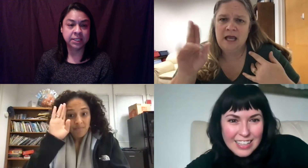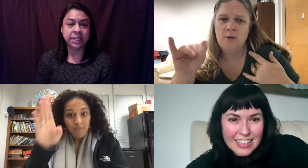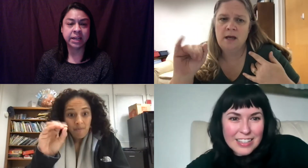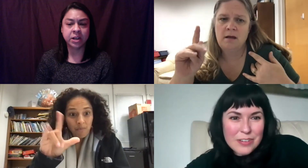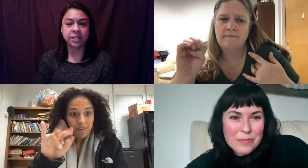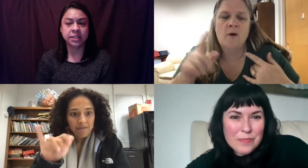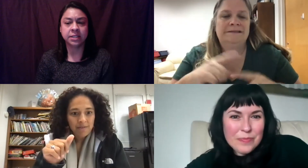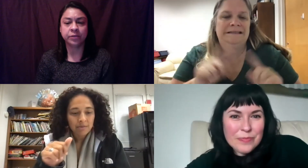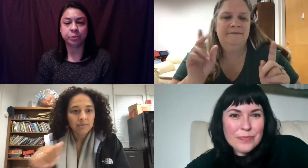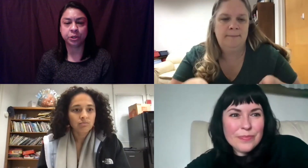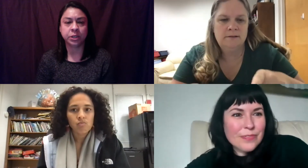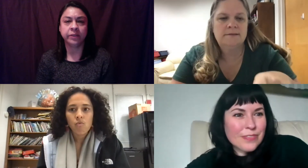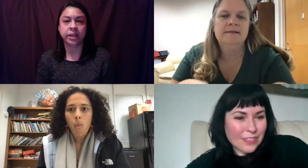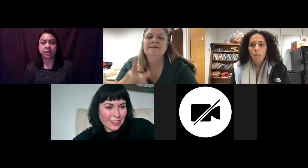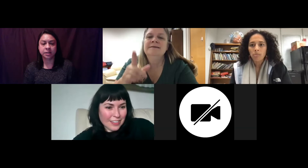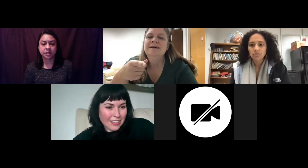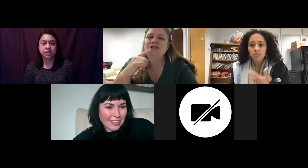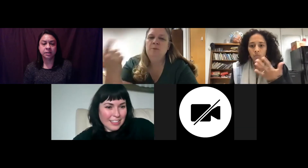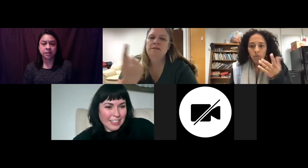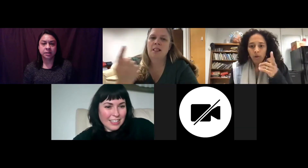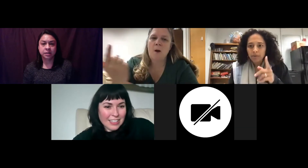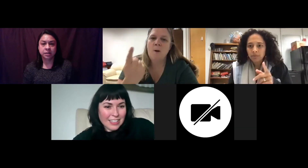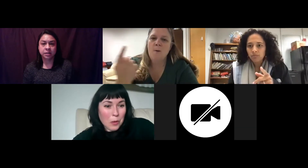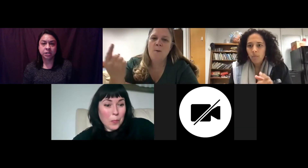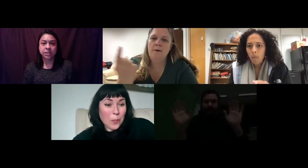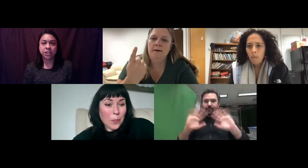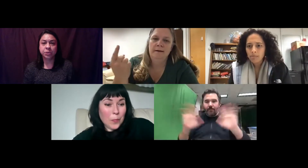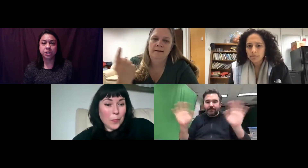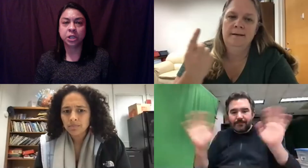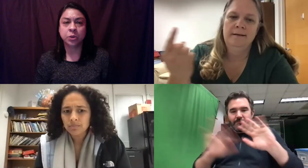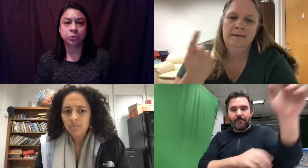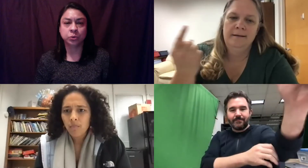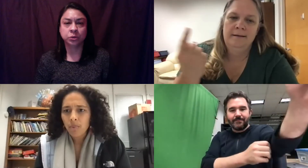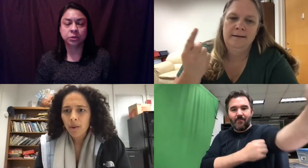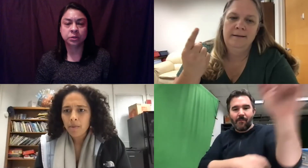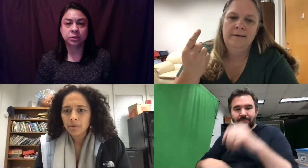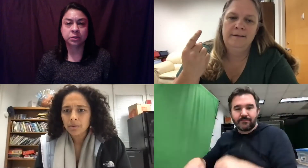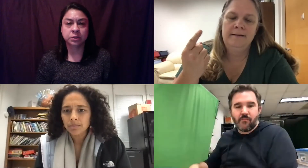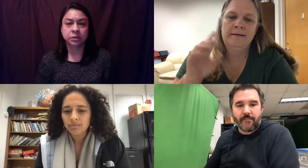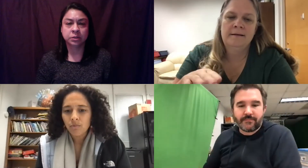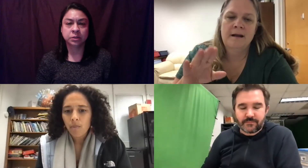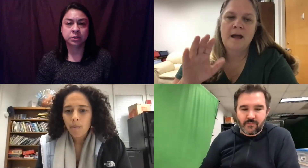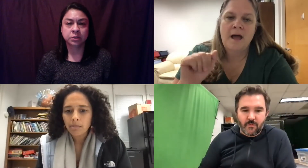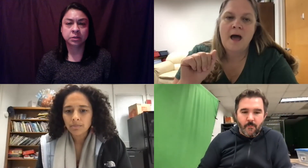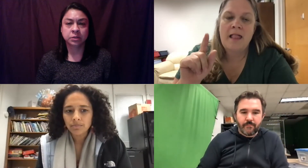This isn't Carrie. This is a different person, Olivia. She said she was alone.